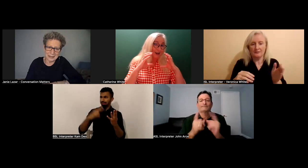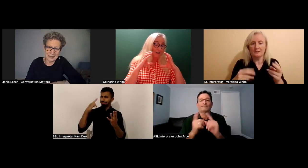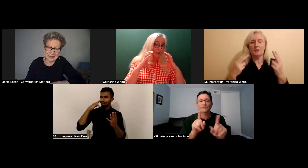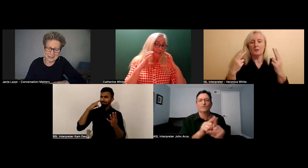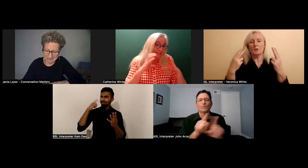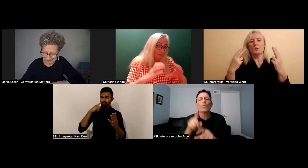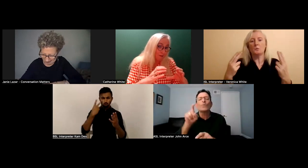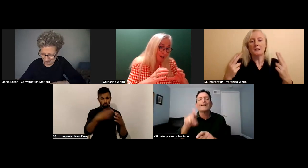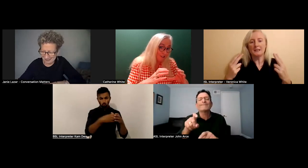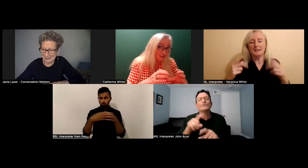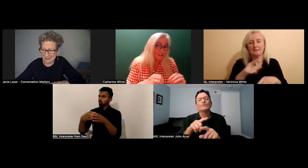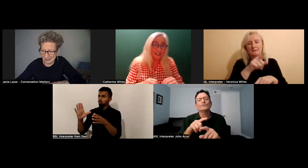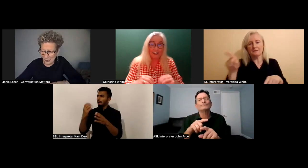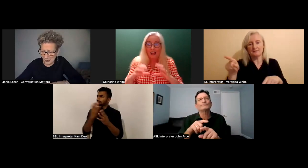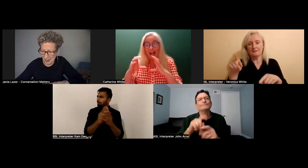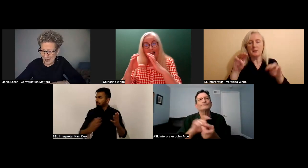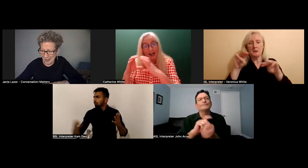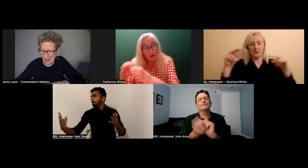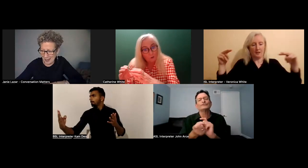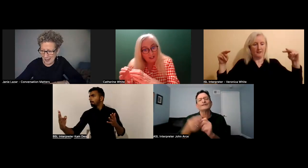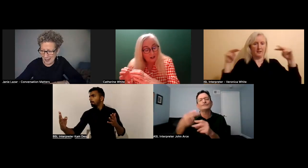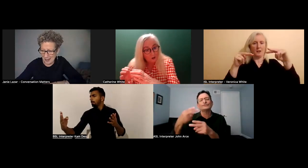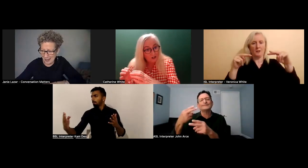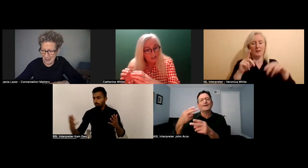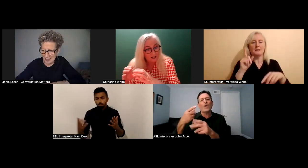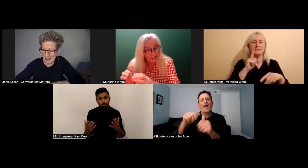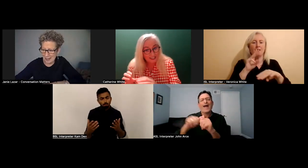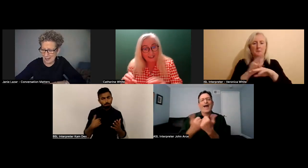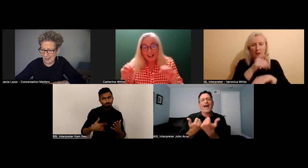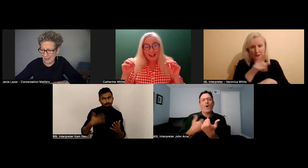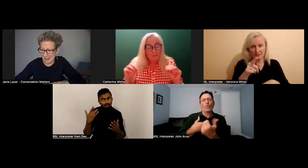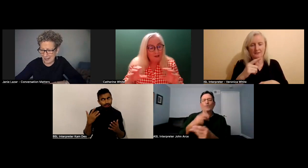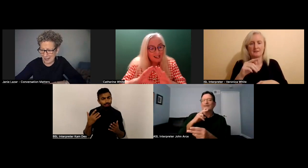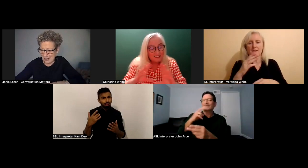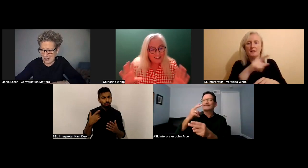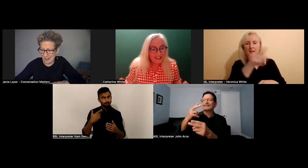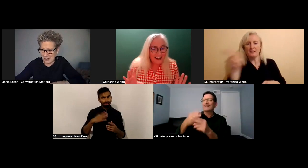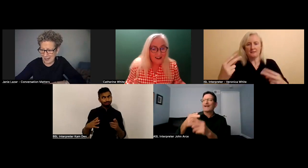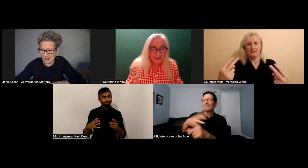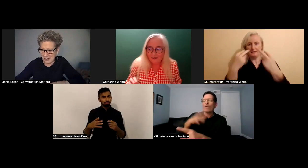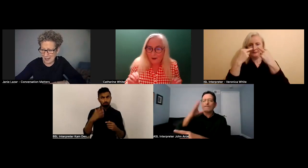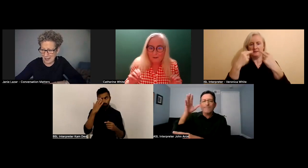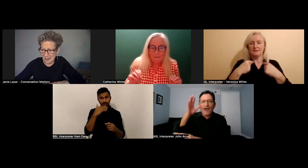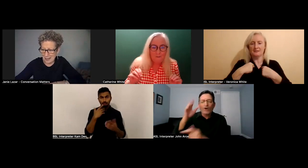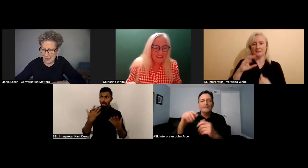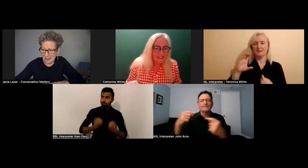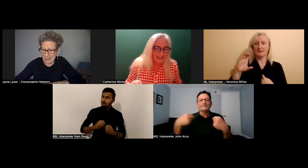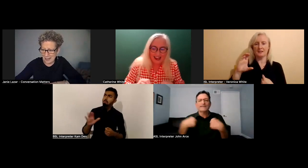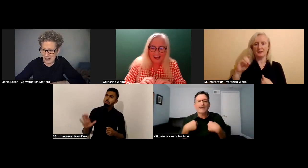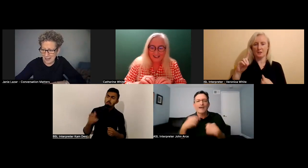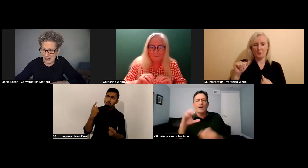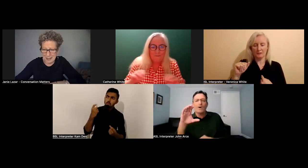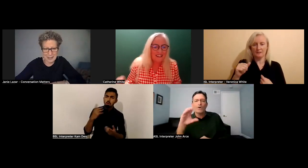on how deaf parents are seen and how we as Codas are seen, because there's a lot of